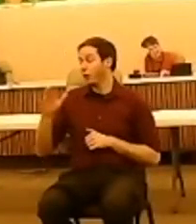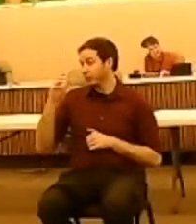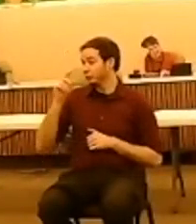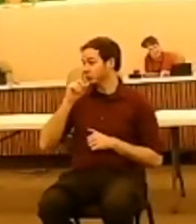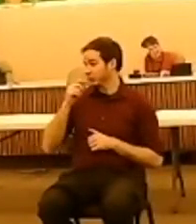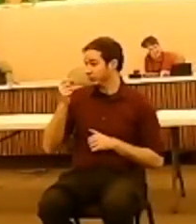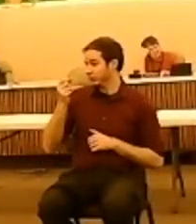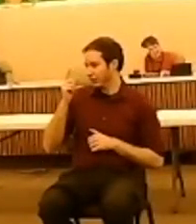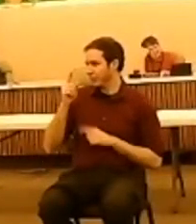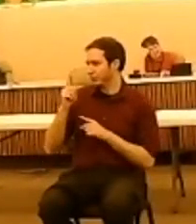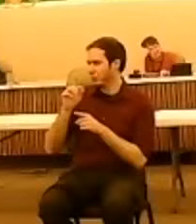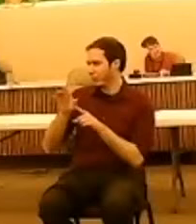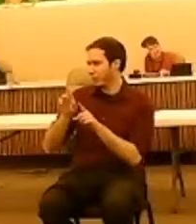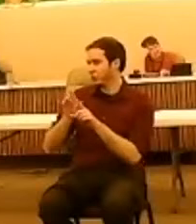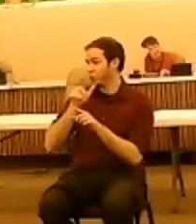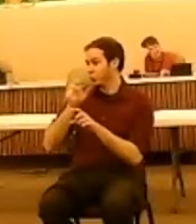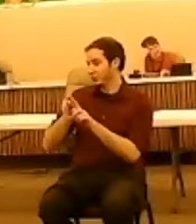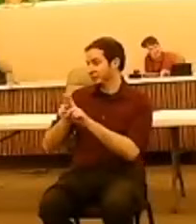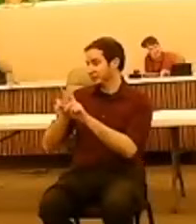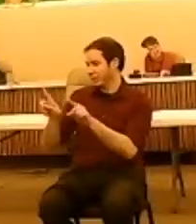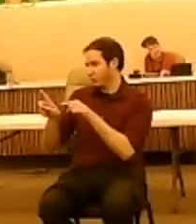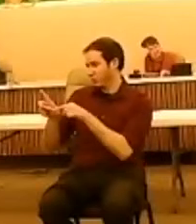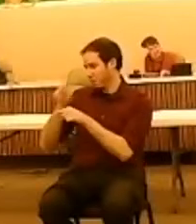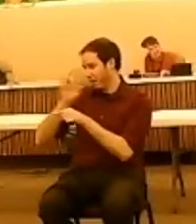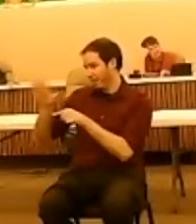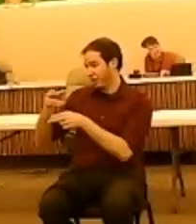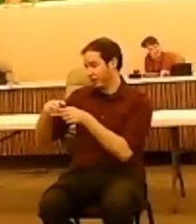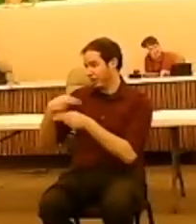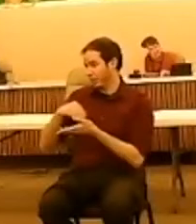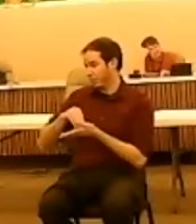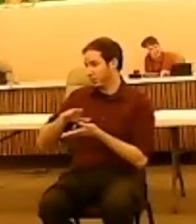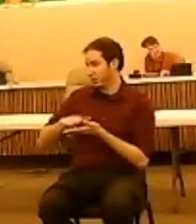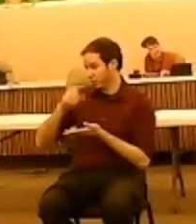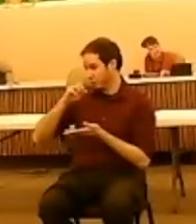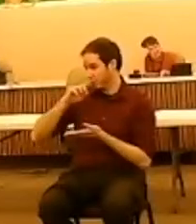trying to get the name of the other person there with you for the minutes.